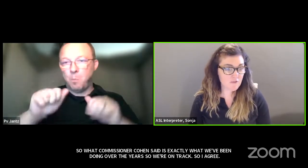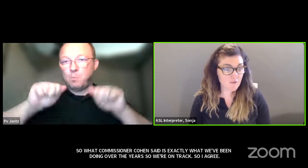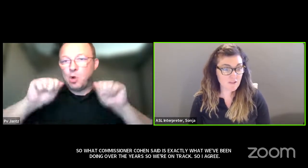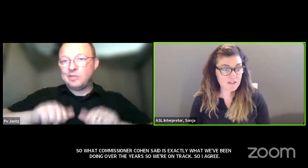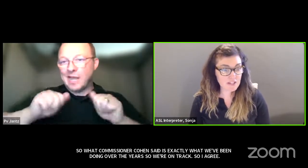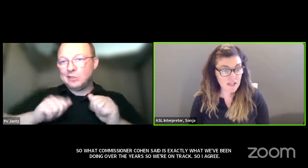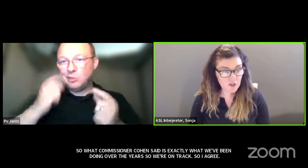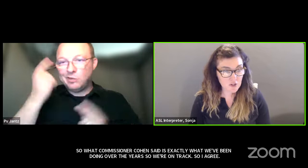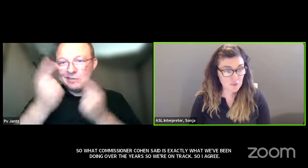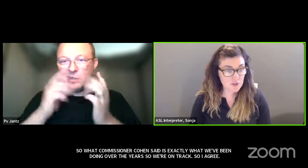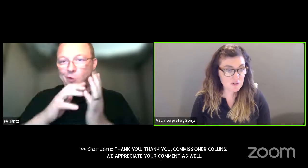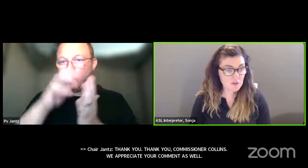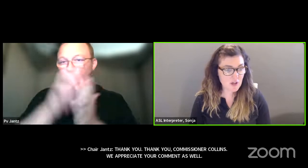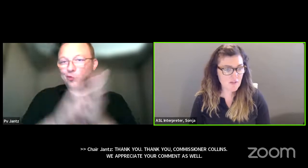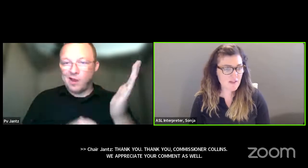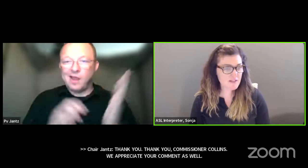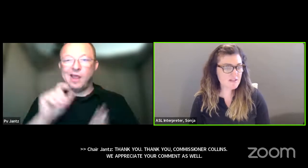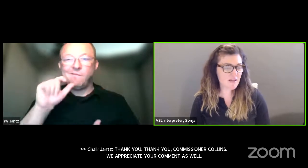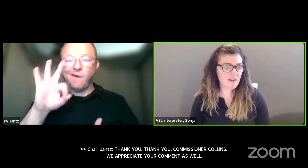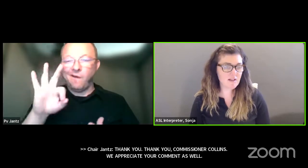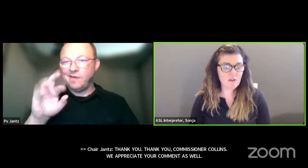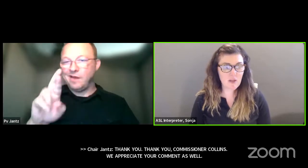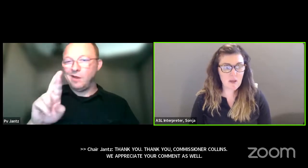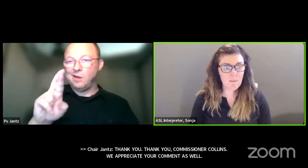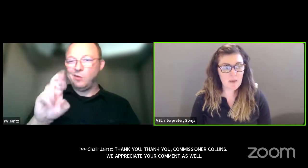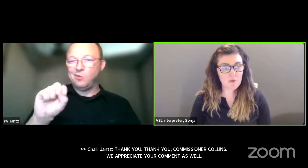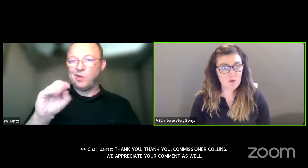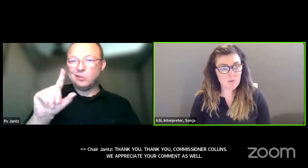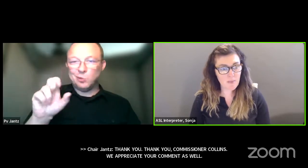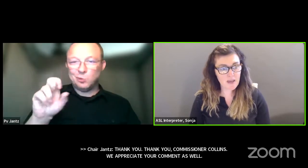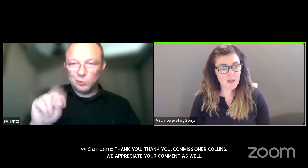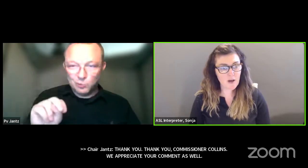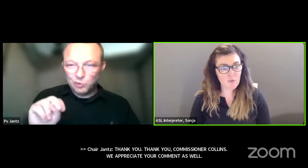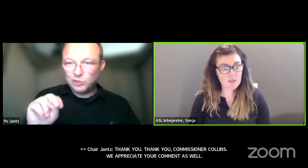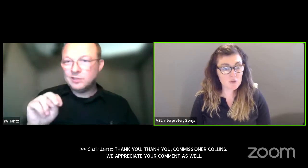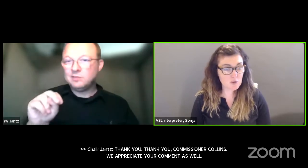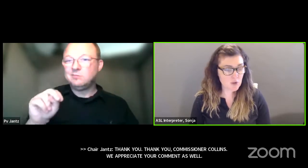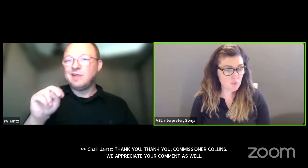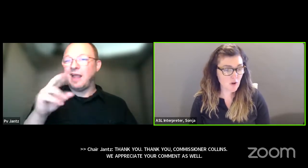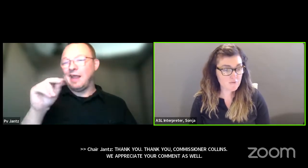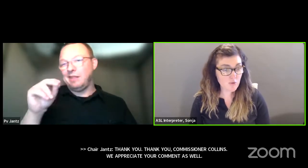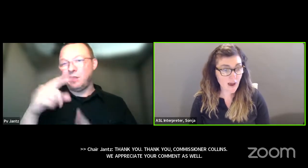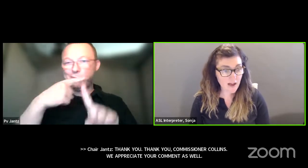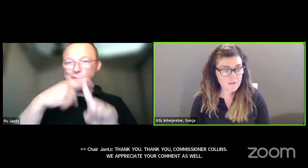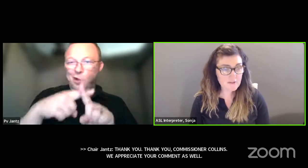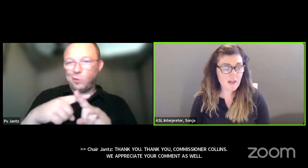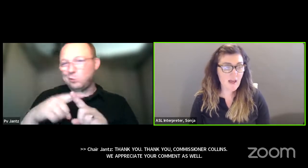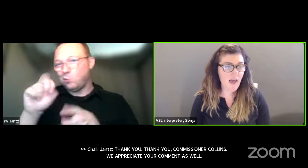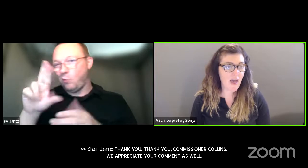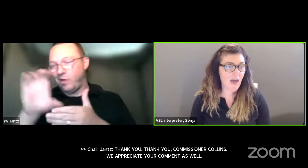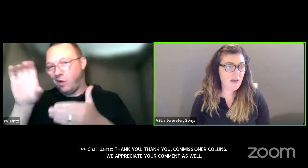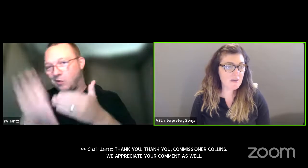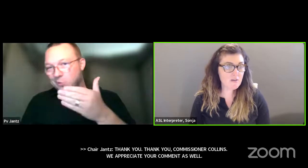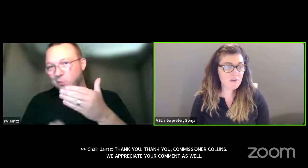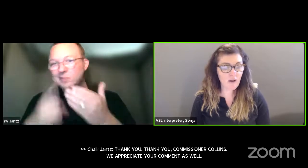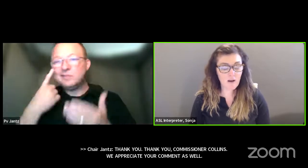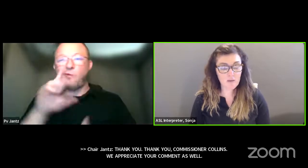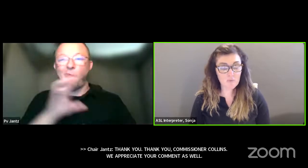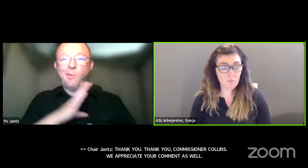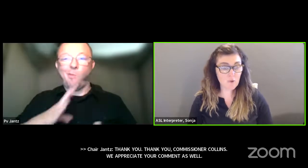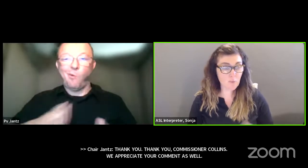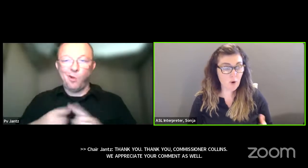lot of investigation and research on this, and maybe you could make a resolution rough draft.